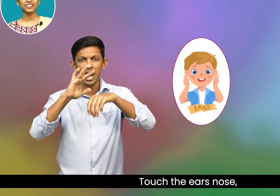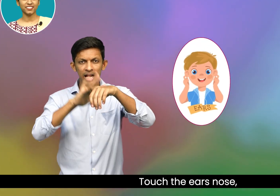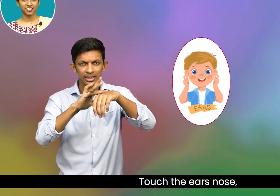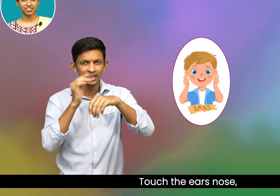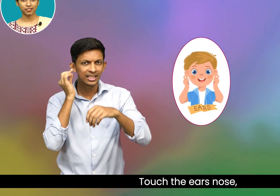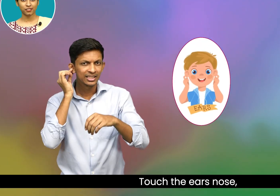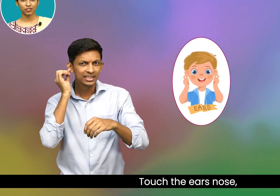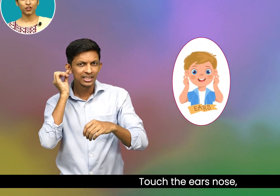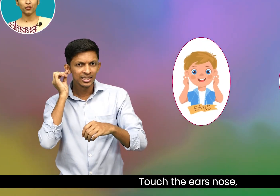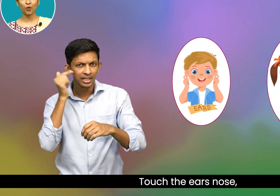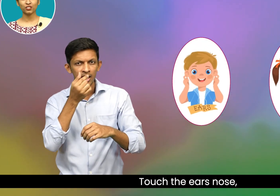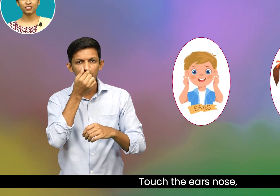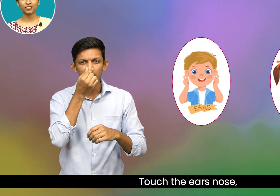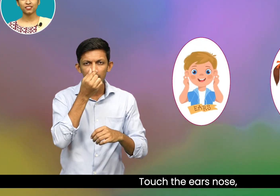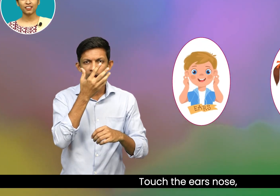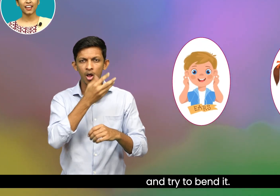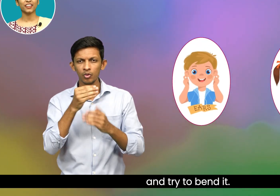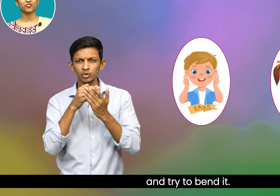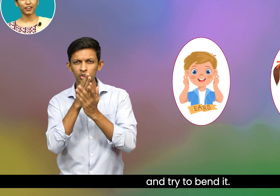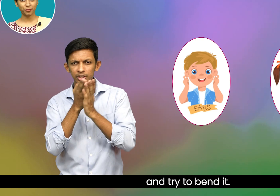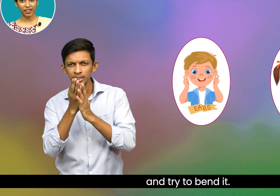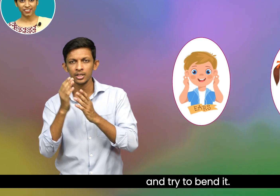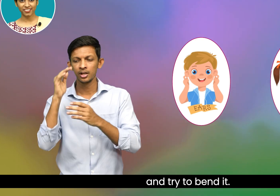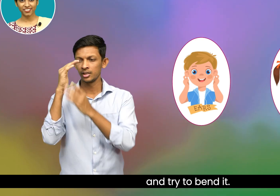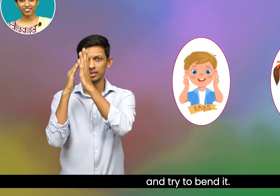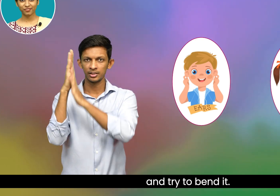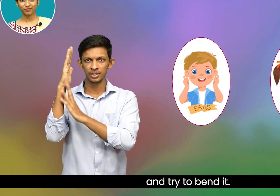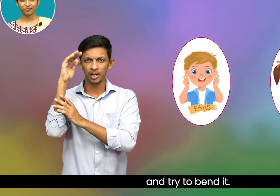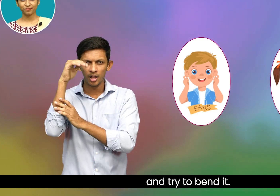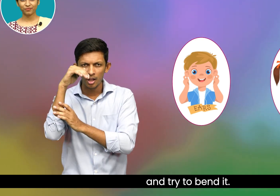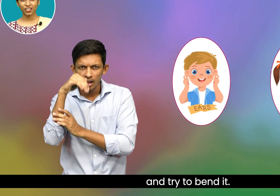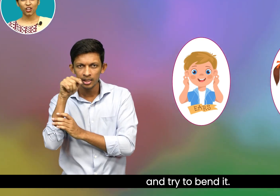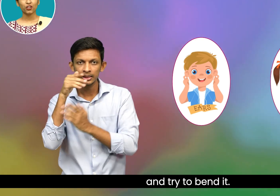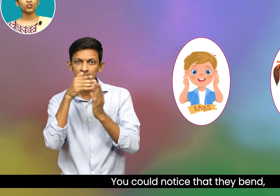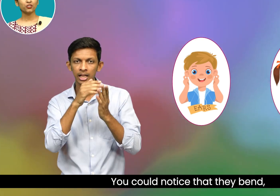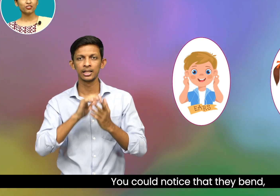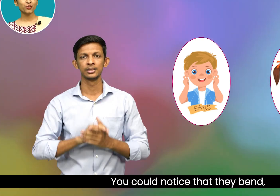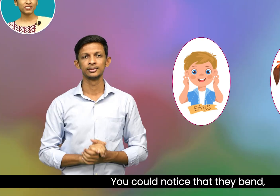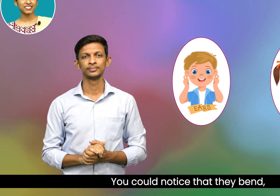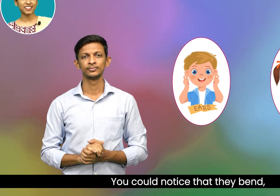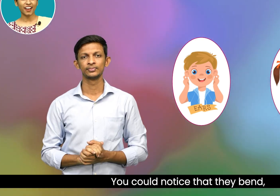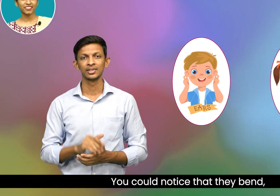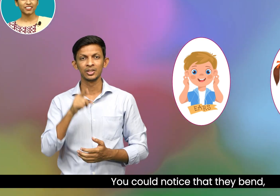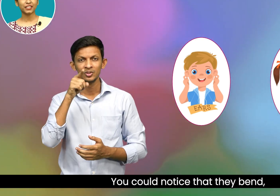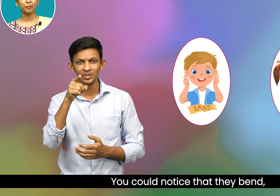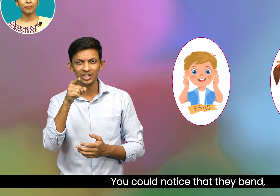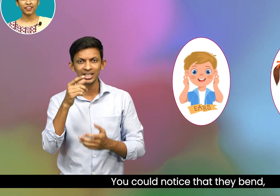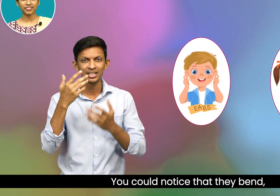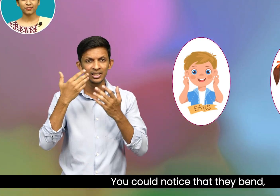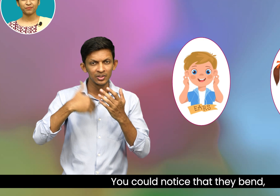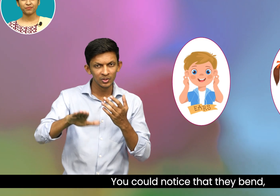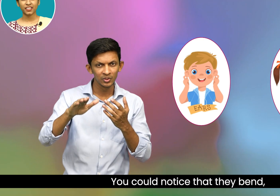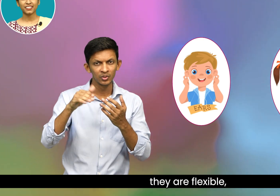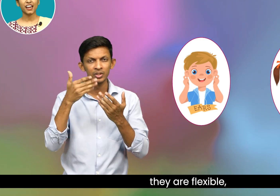Touch the ears, nose, and try to bend it. You could notice that they